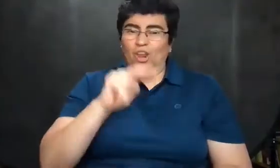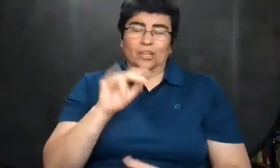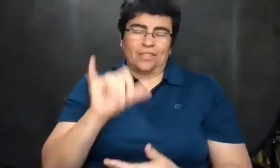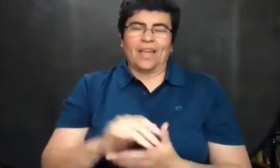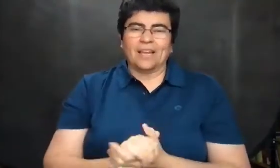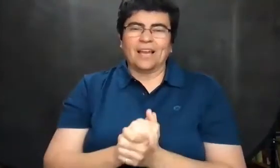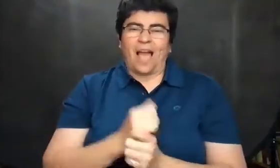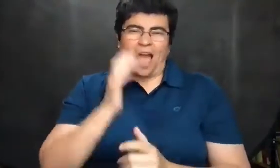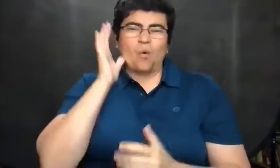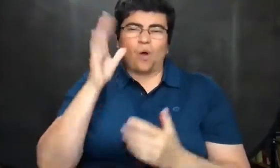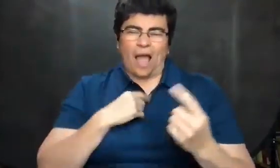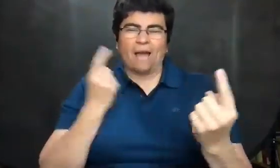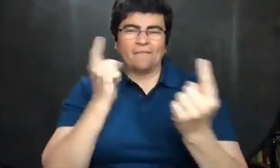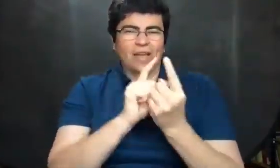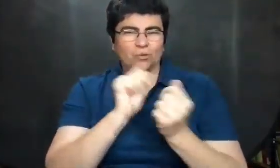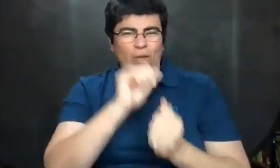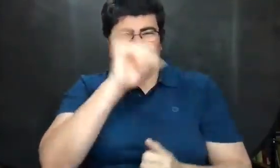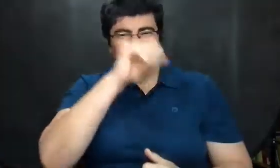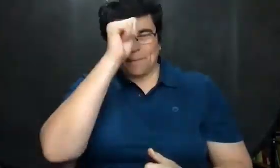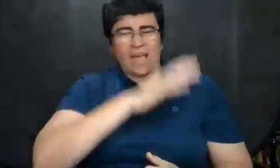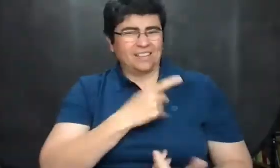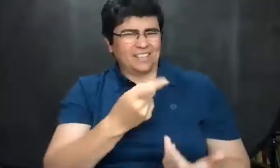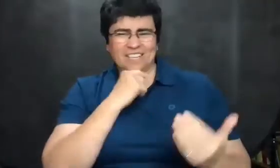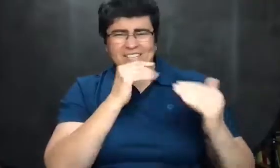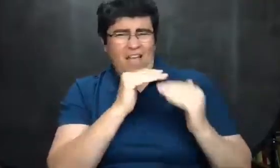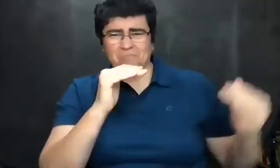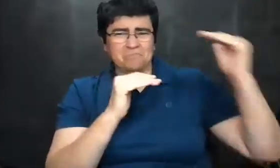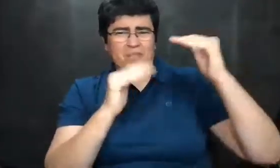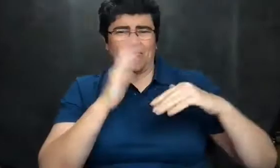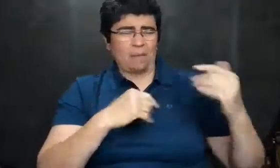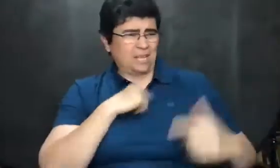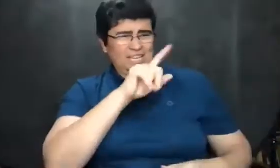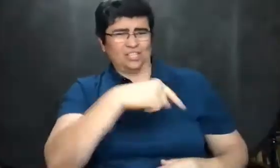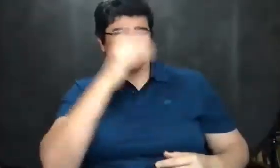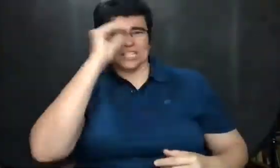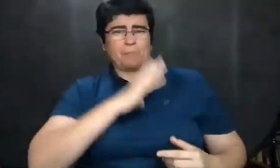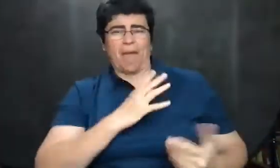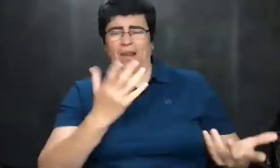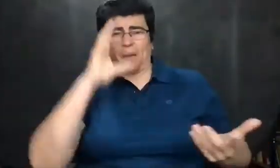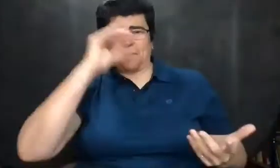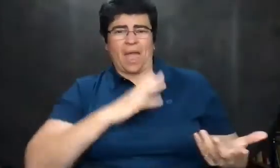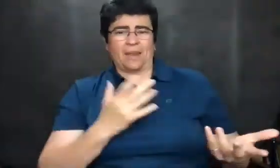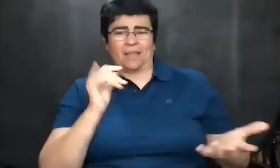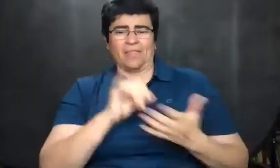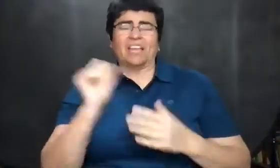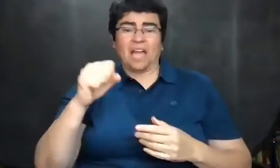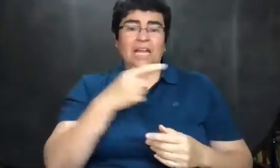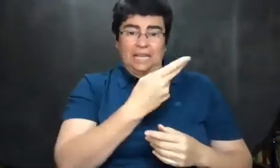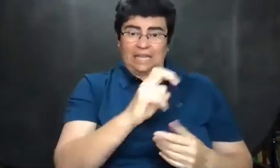have a face-to-face with a man. He's no better than I am. He's just a man. He's a man that is, you know, that, yeah, he studied and he's gone to school and